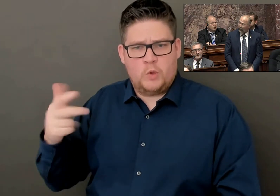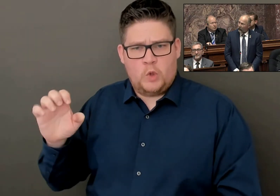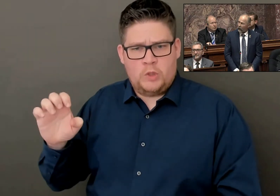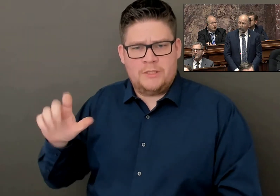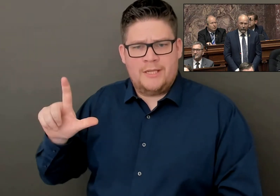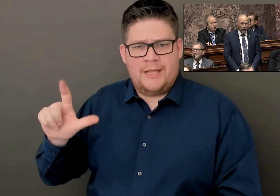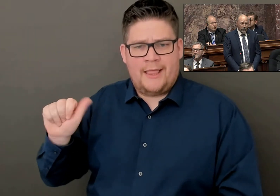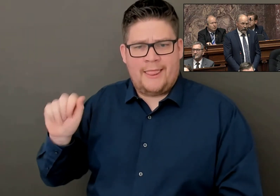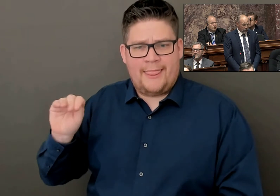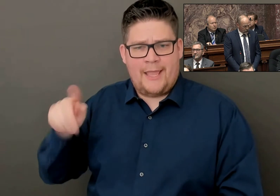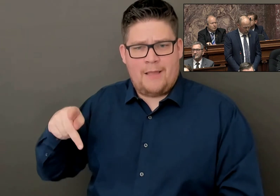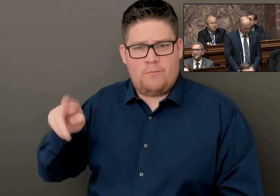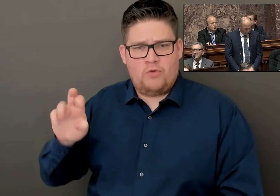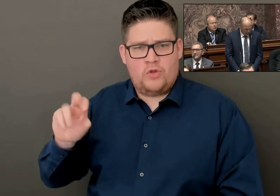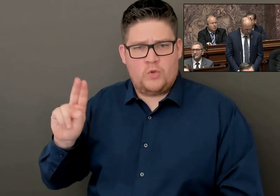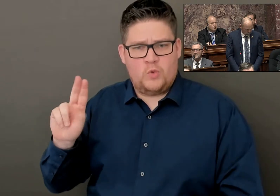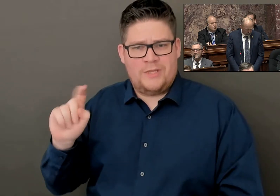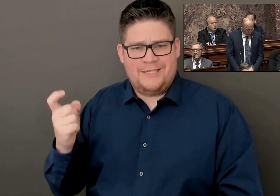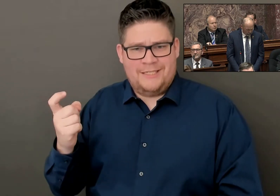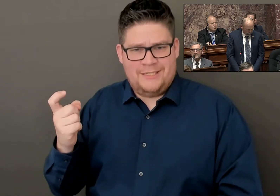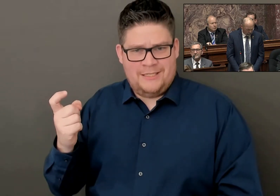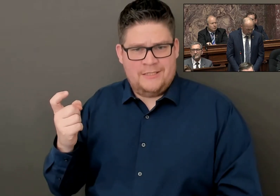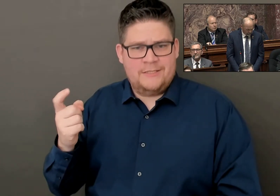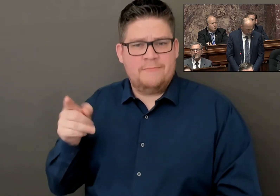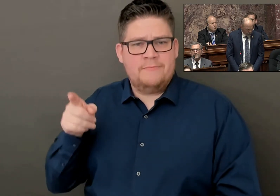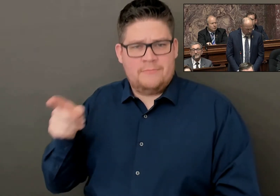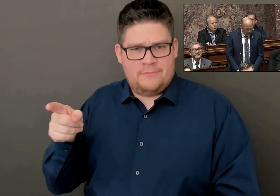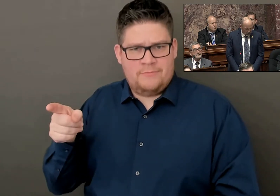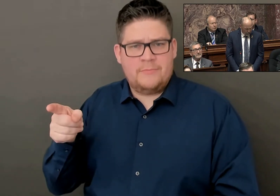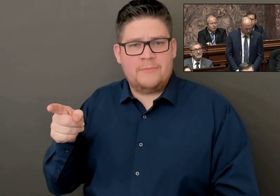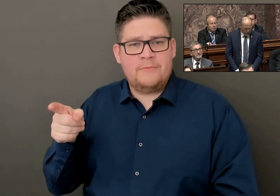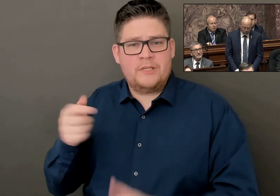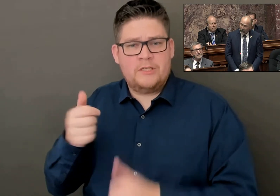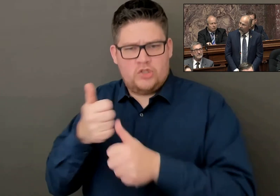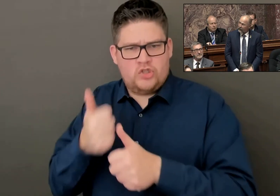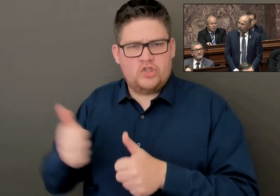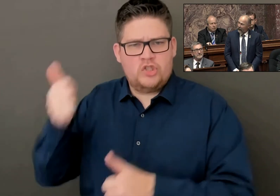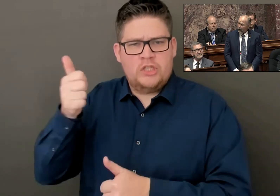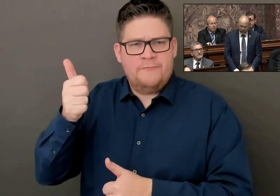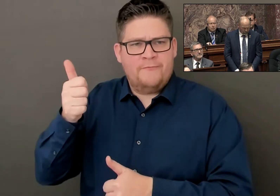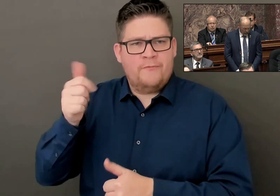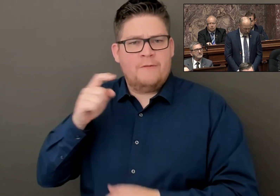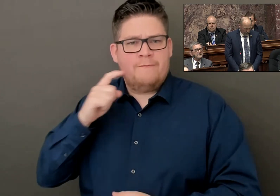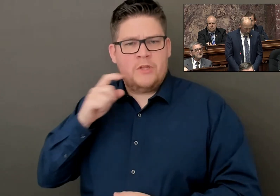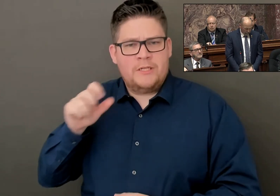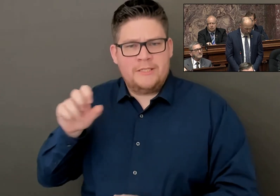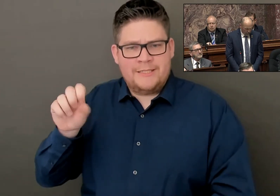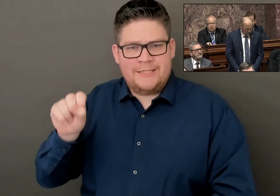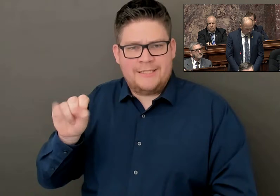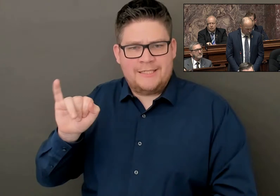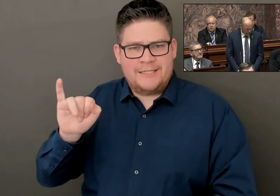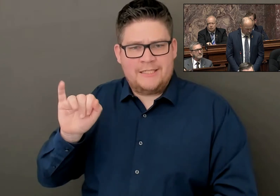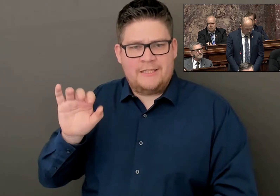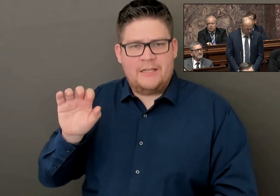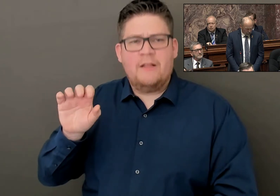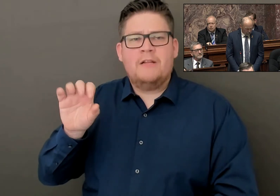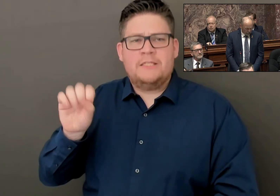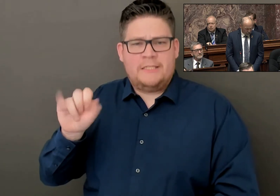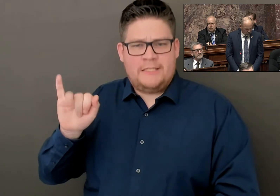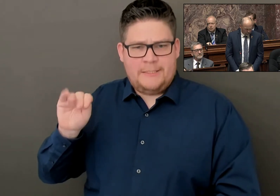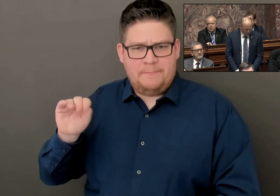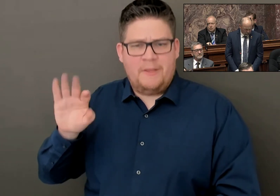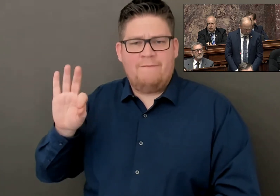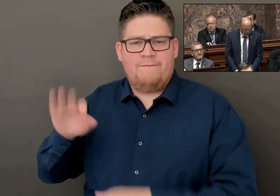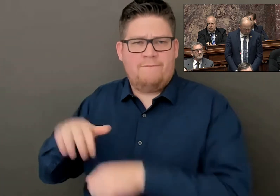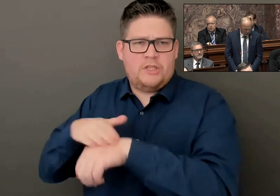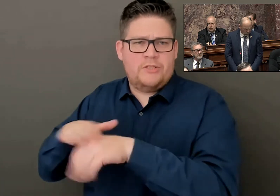one of our largest First Nation territories in British Columbia. And as Barrier's previous mayor, Barrier has worked closely with our